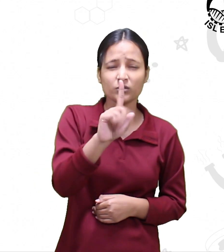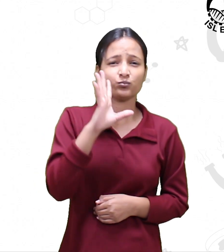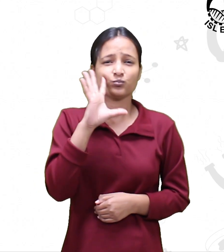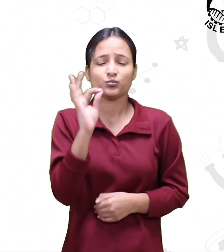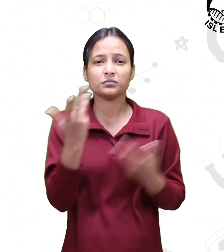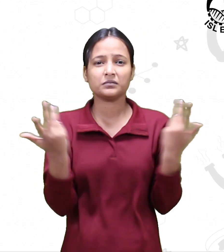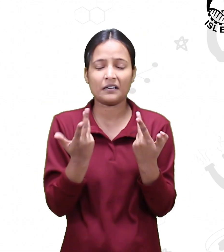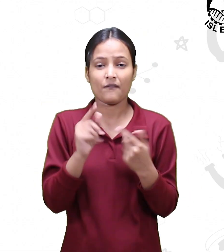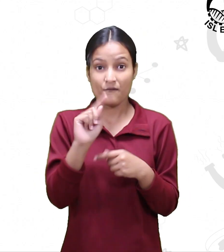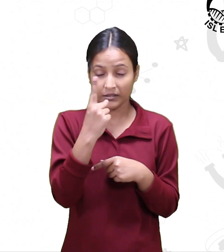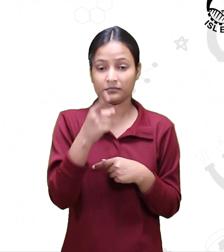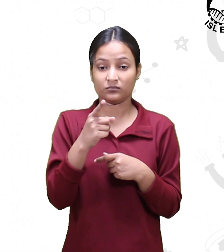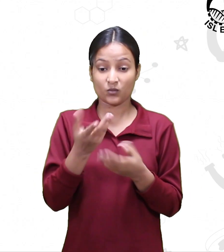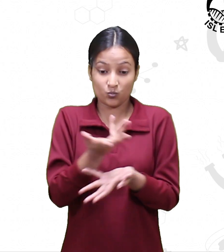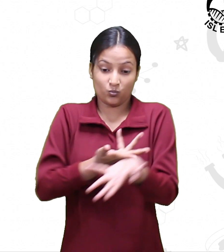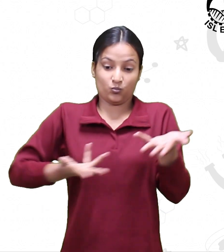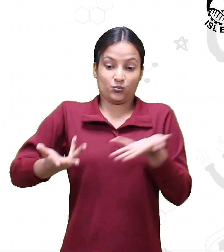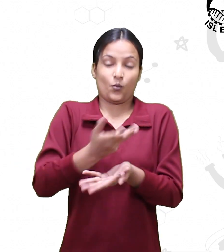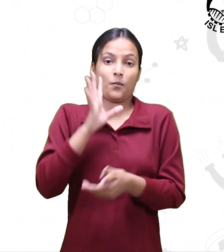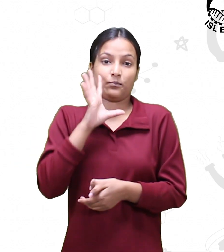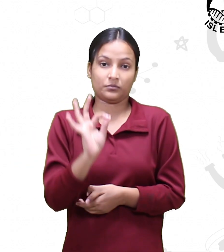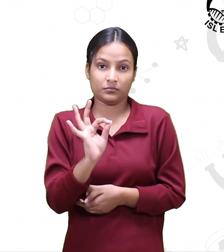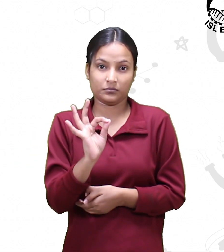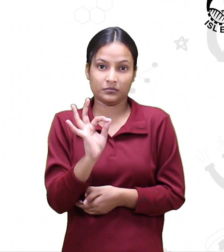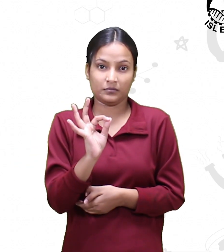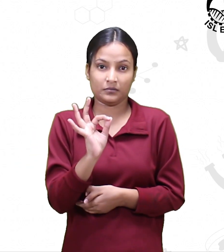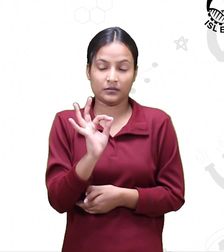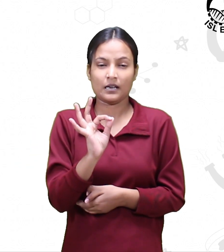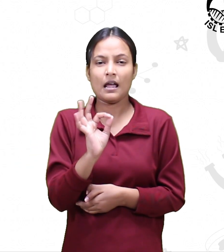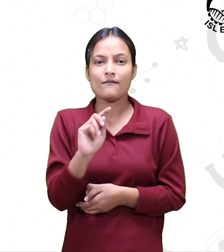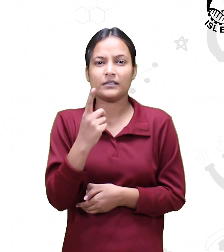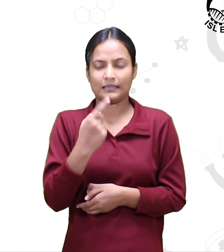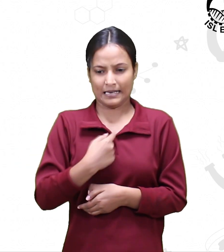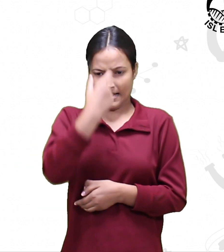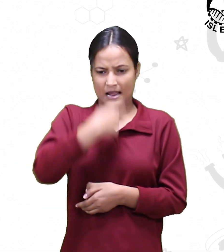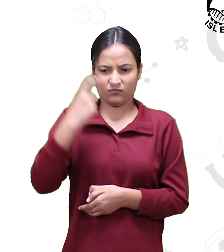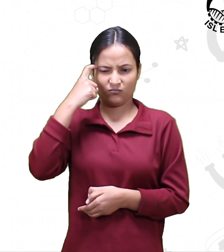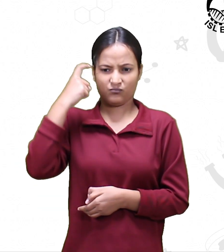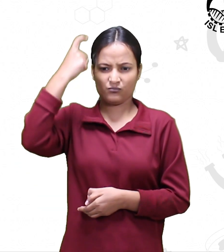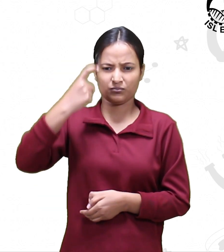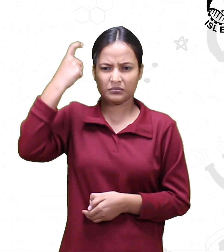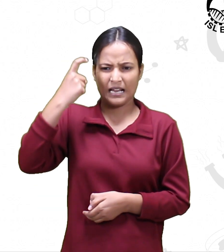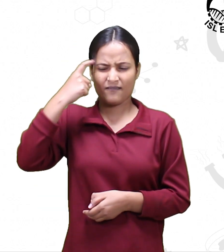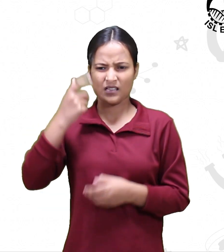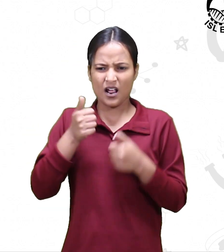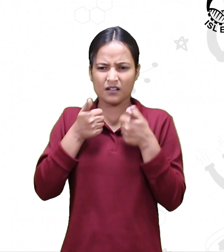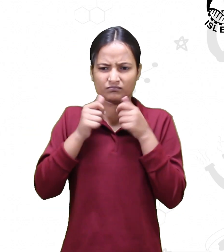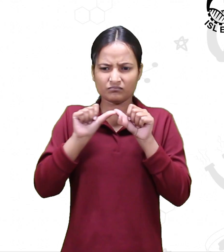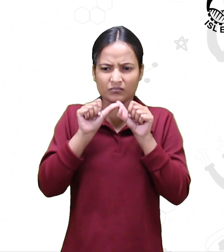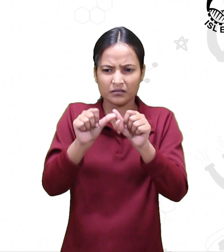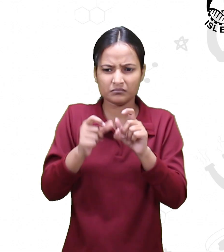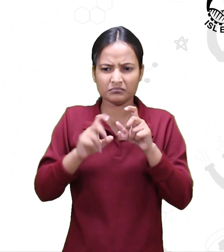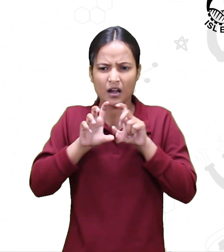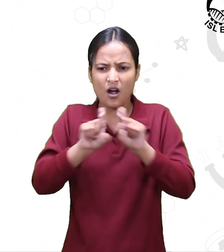to talk. It's very important to talk to as many people. And like I said, sometimes when I've had questions which I know I cannot